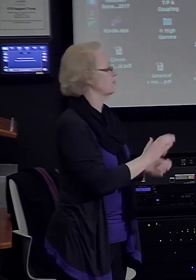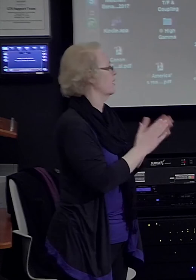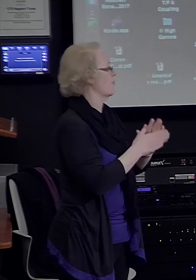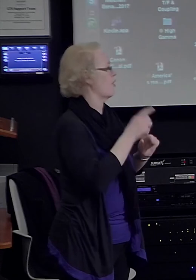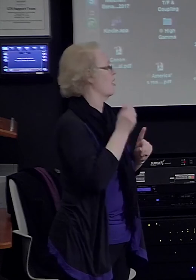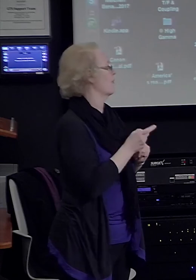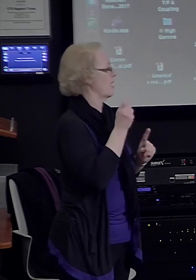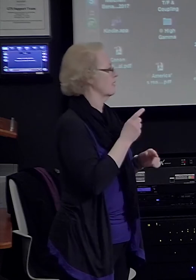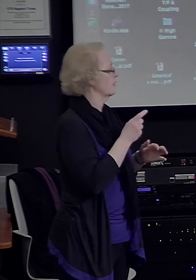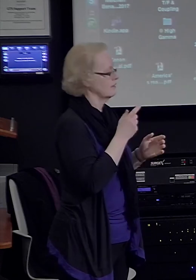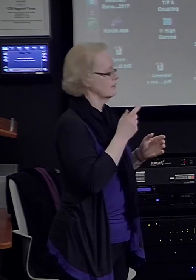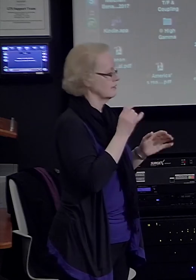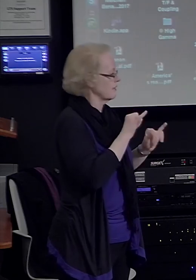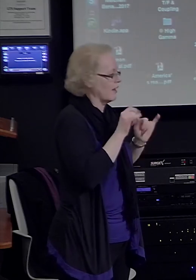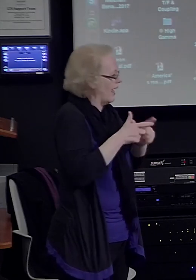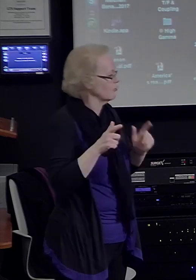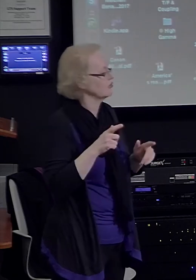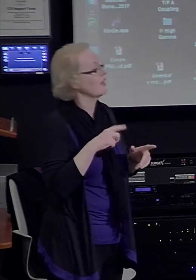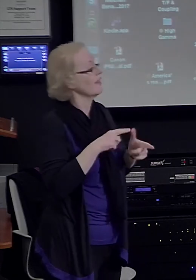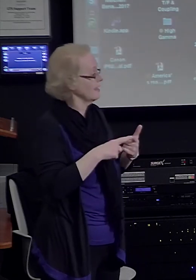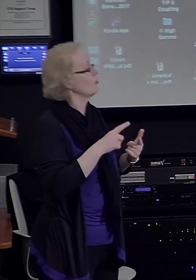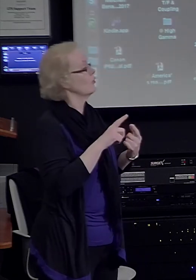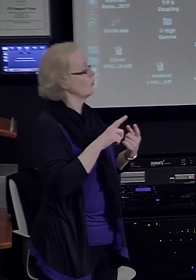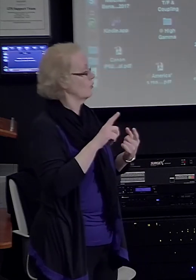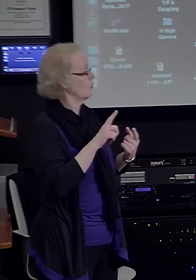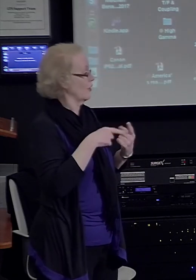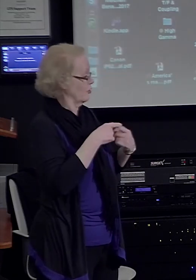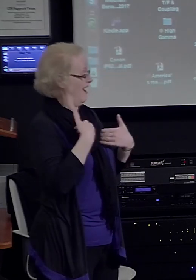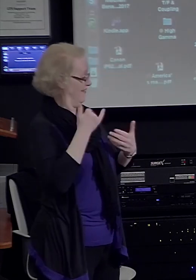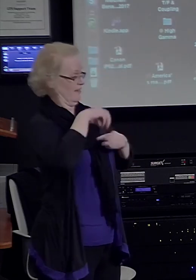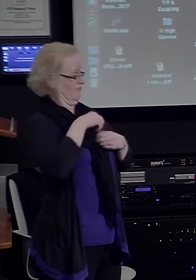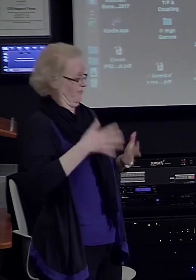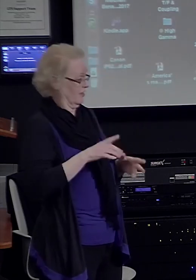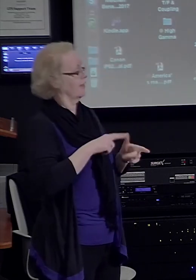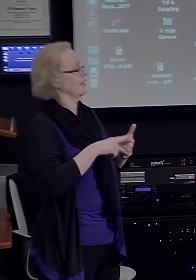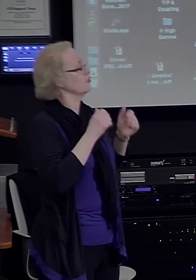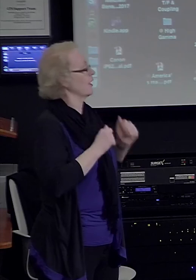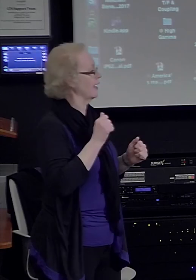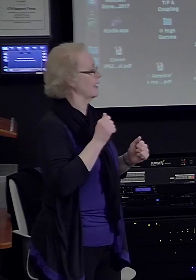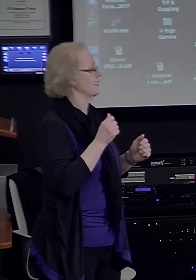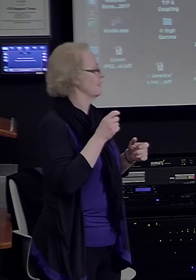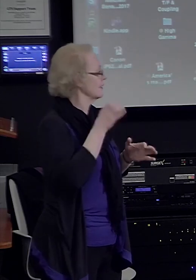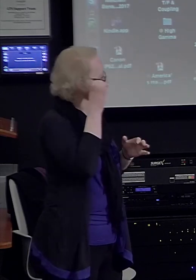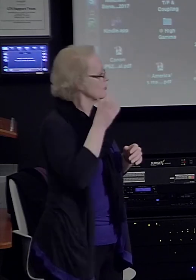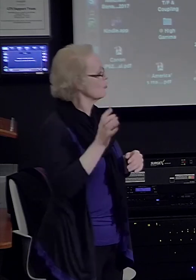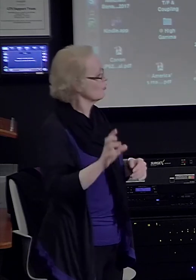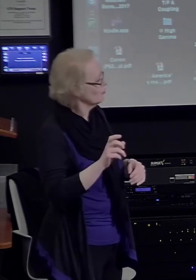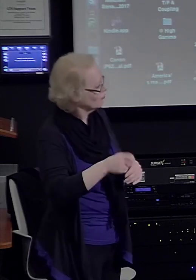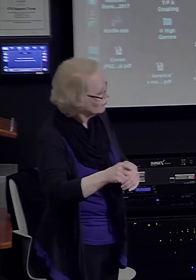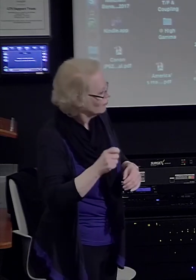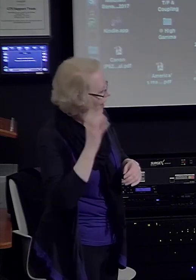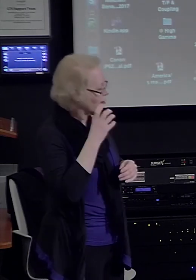automatized like in language it allows you to do other things like maybe you listen to the radio and eat a big mac or whatever